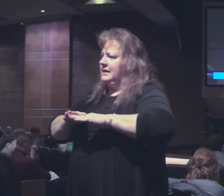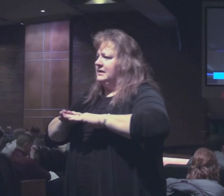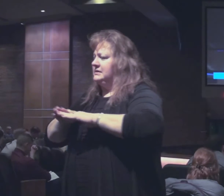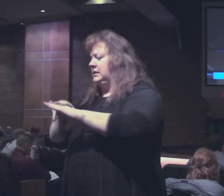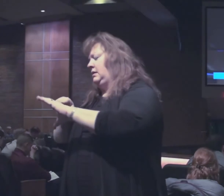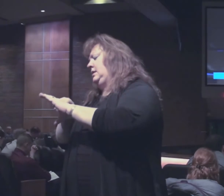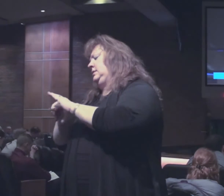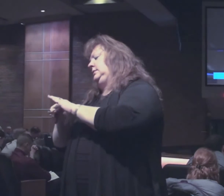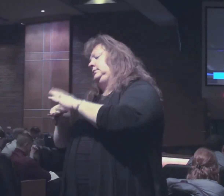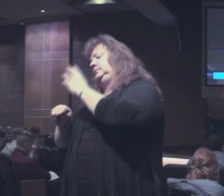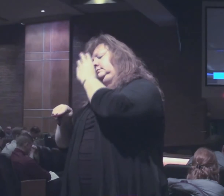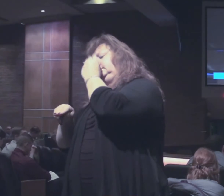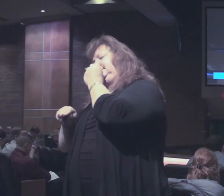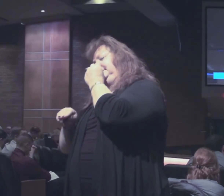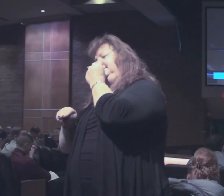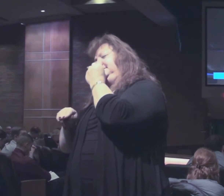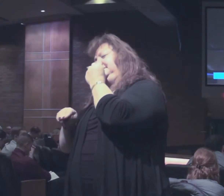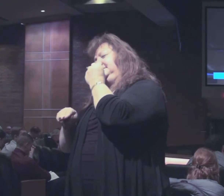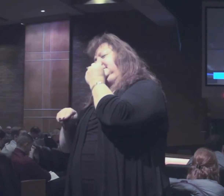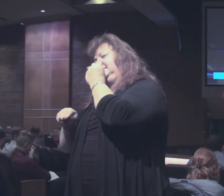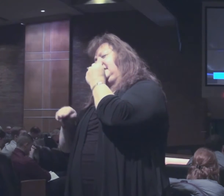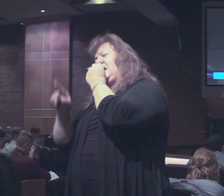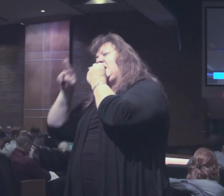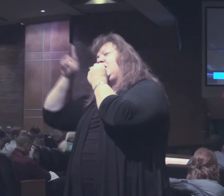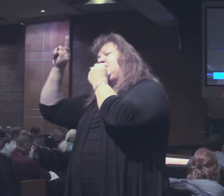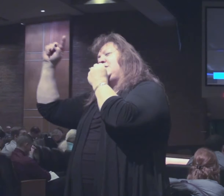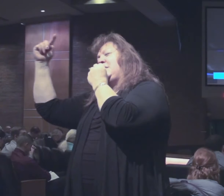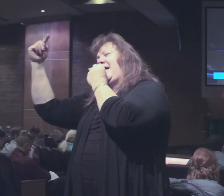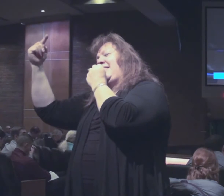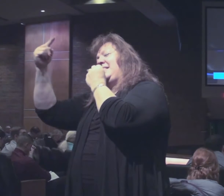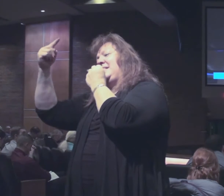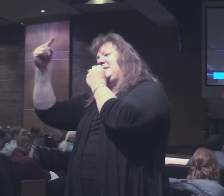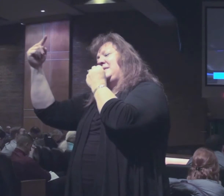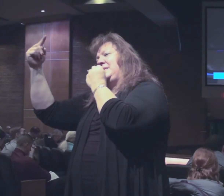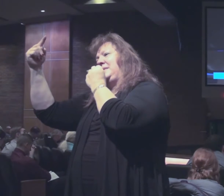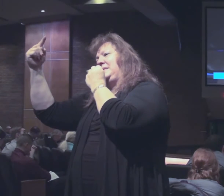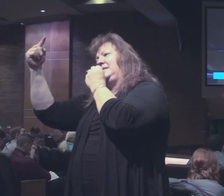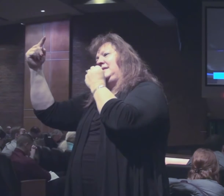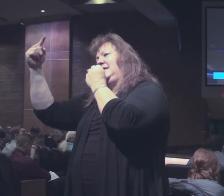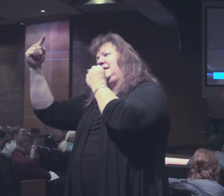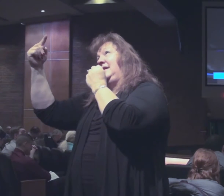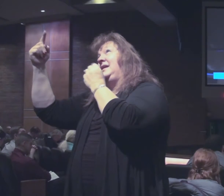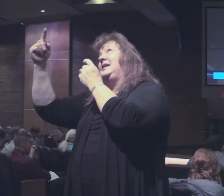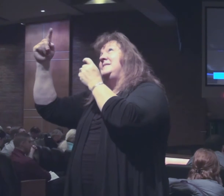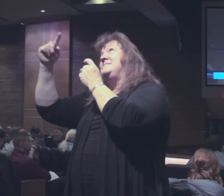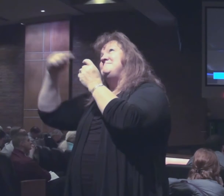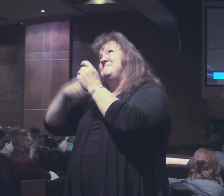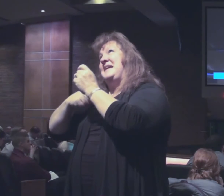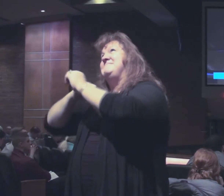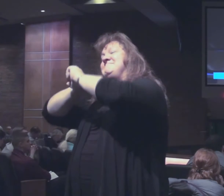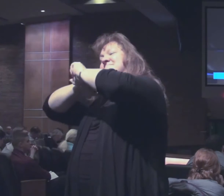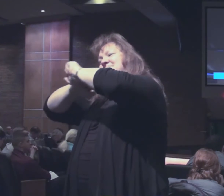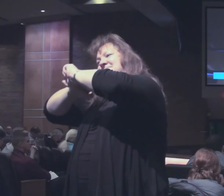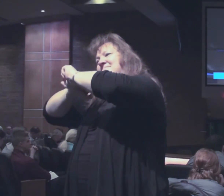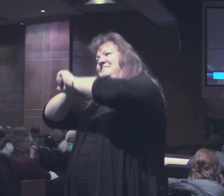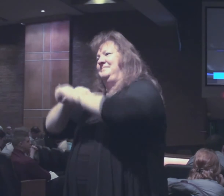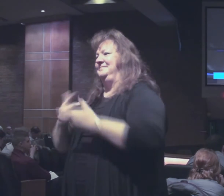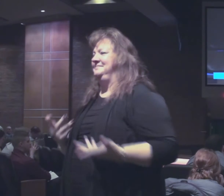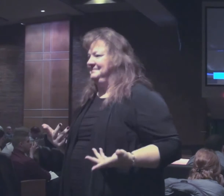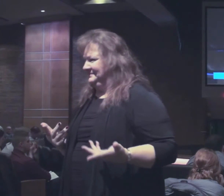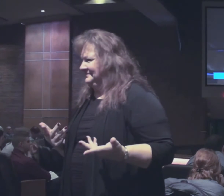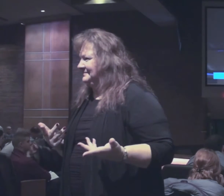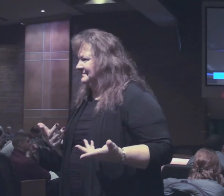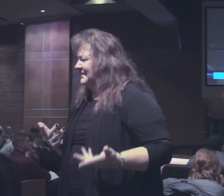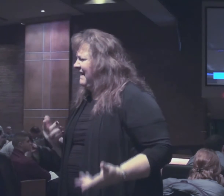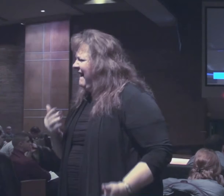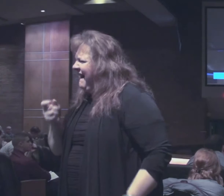lie down and sleep, for you alone, O Lord, make me to dwell in safety. Good grief.